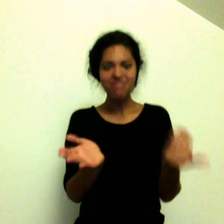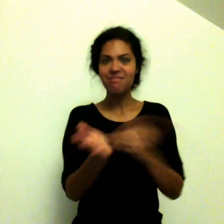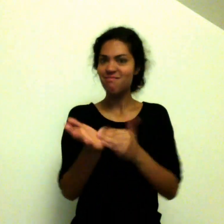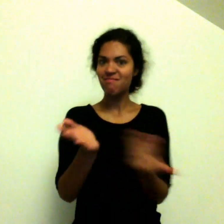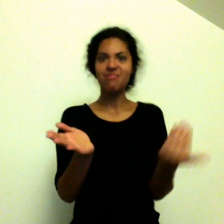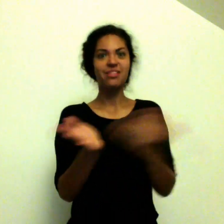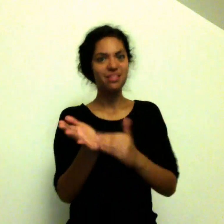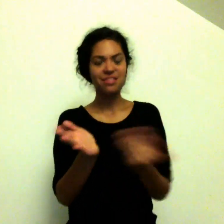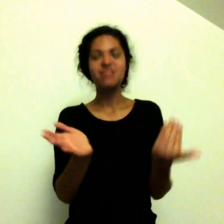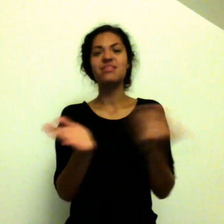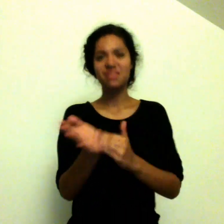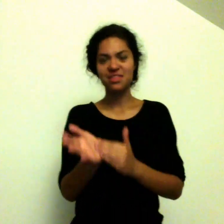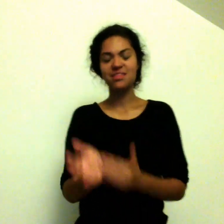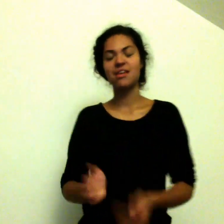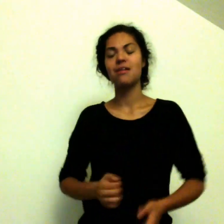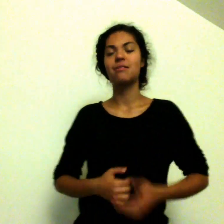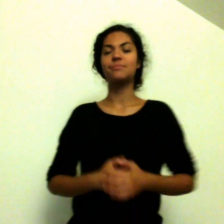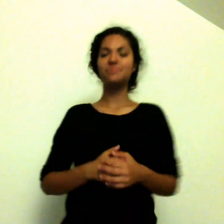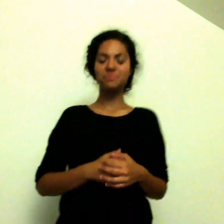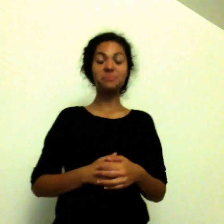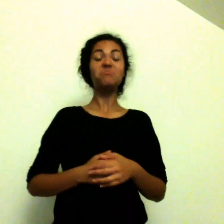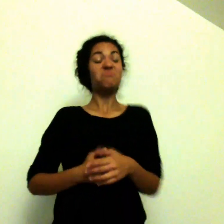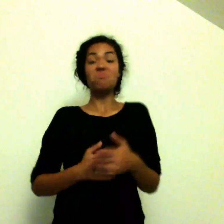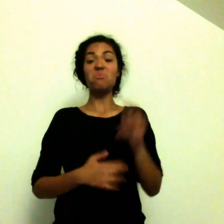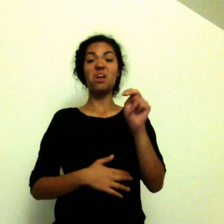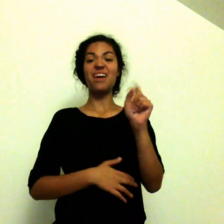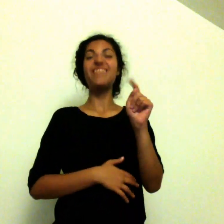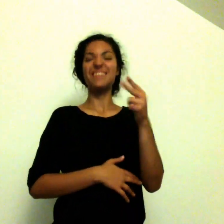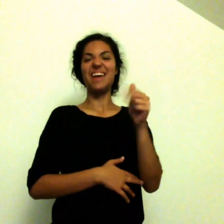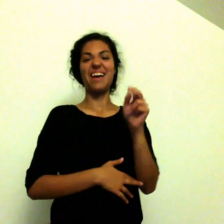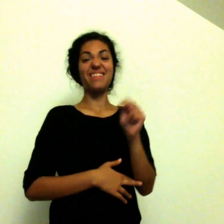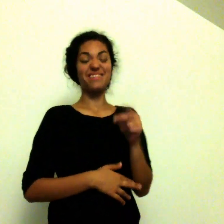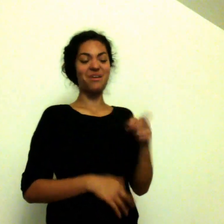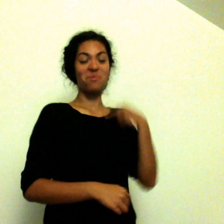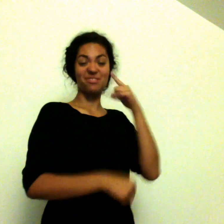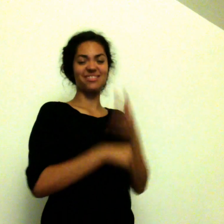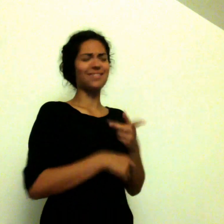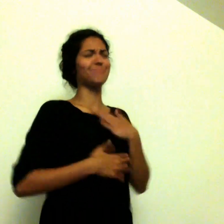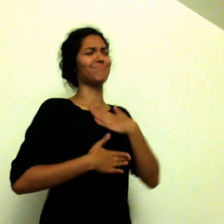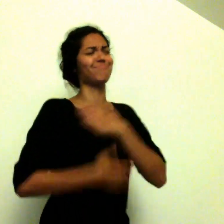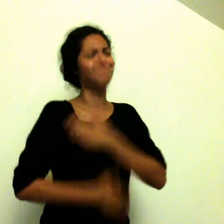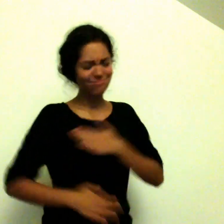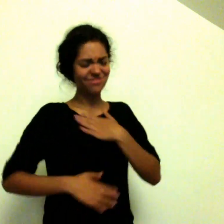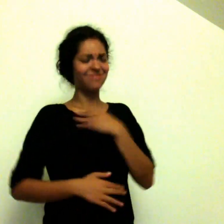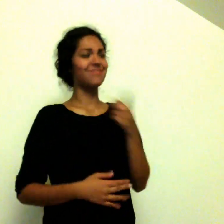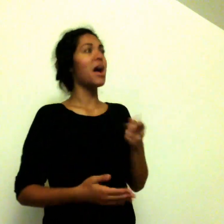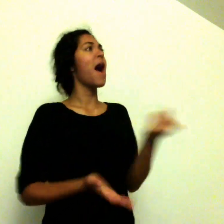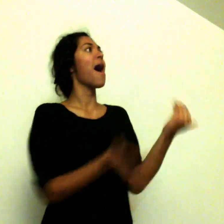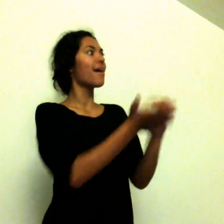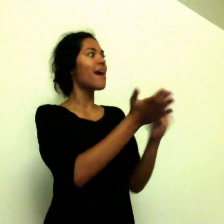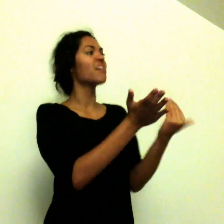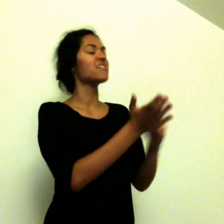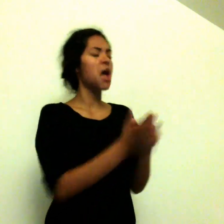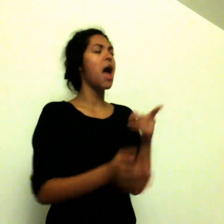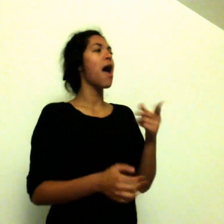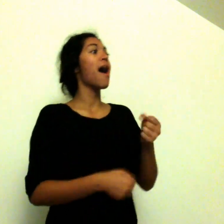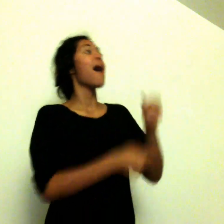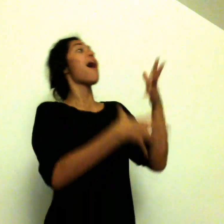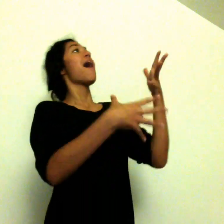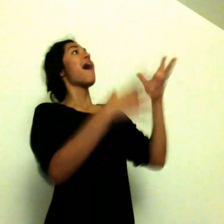it to the ceiling, jumping on the sofa, pulling it down. Now he was going to try something new, so he stepped outside the house. And